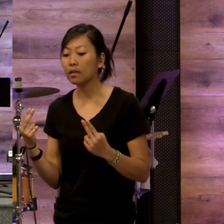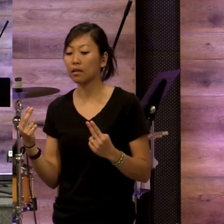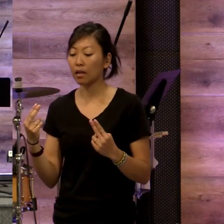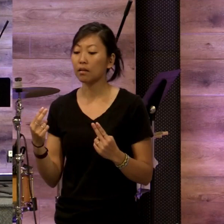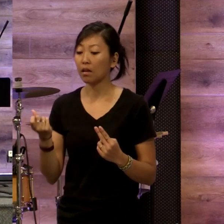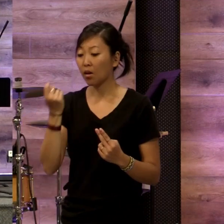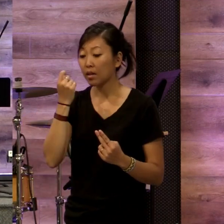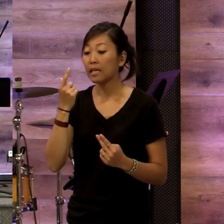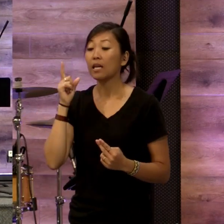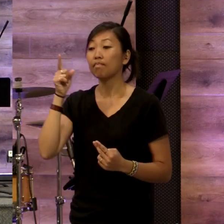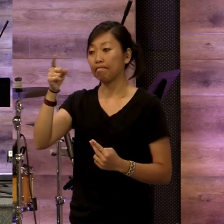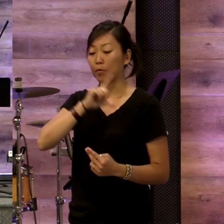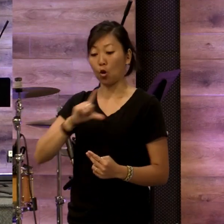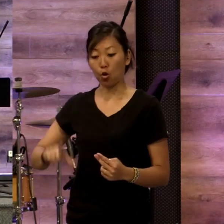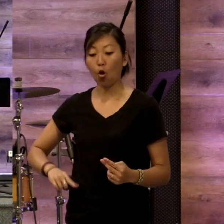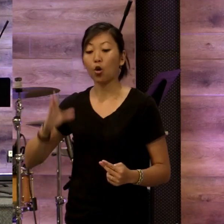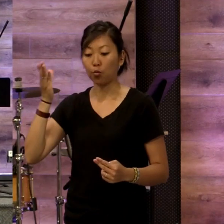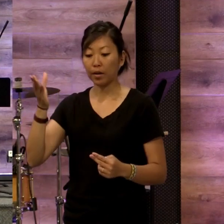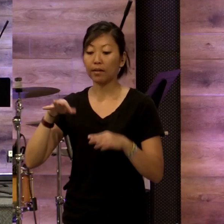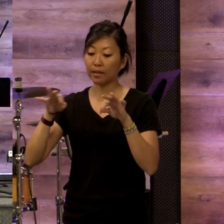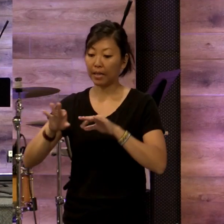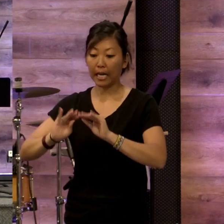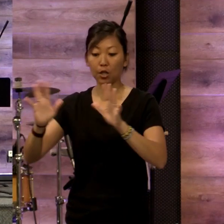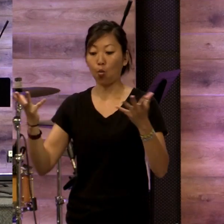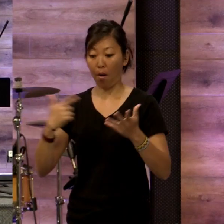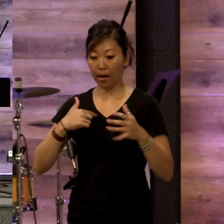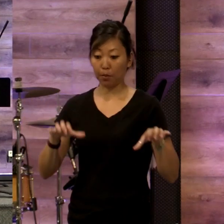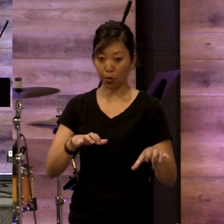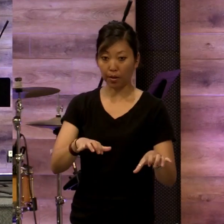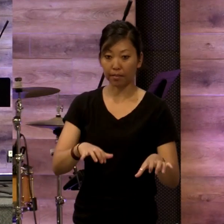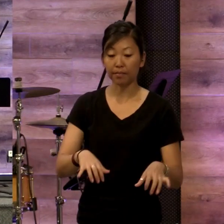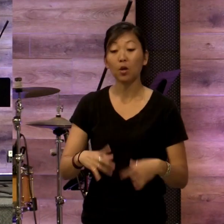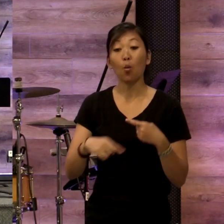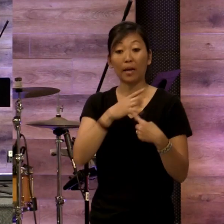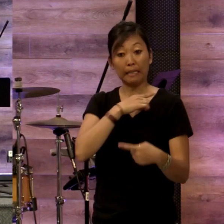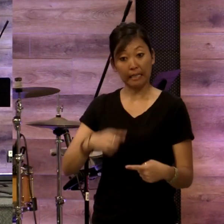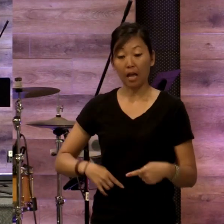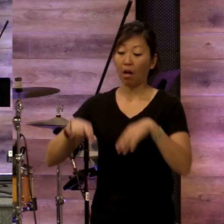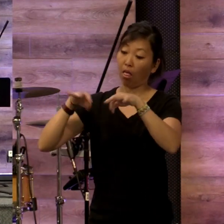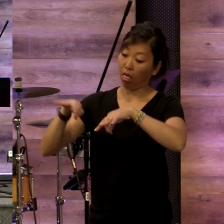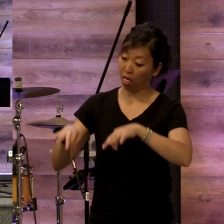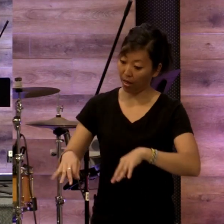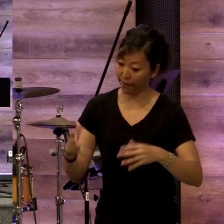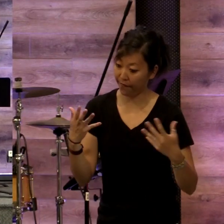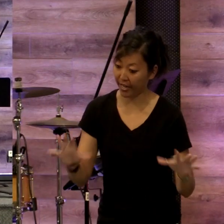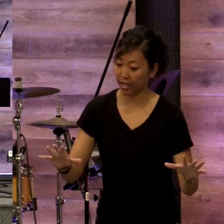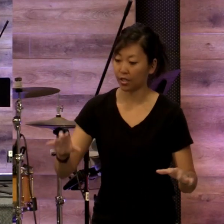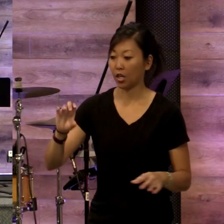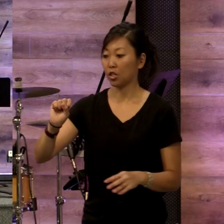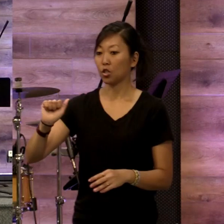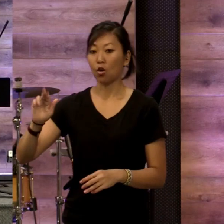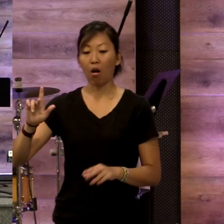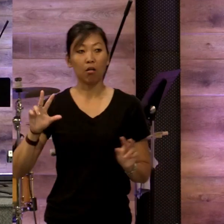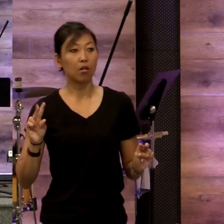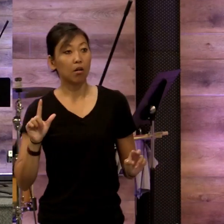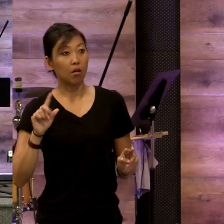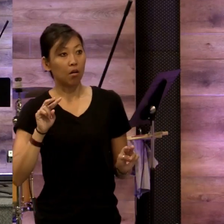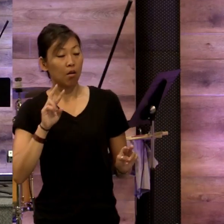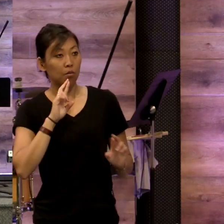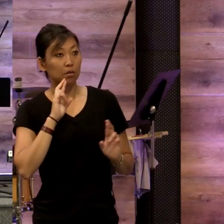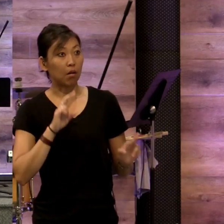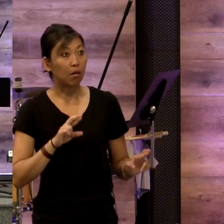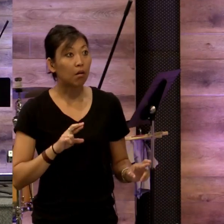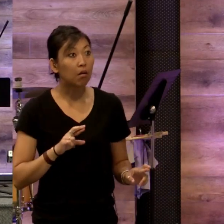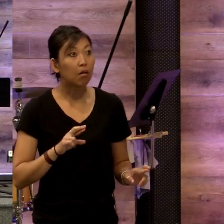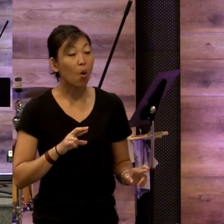cause and deliver me from your hand. As soon as David had finished speaking these words to Saul, Saul said, "Is this